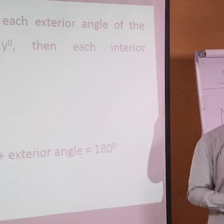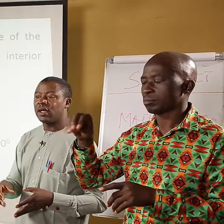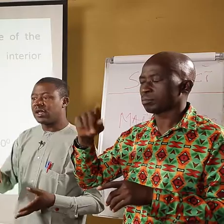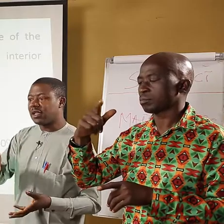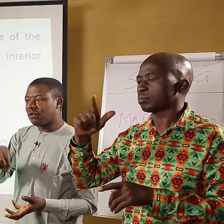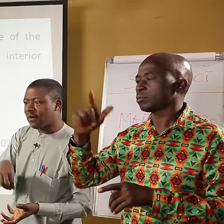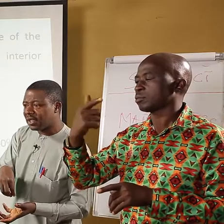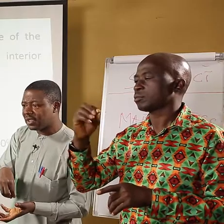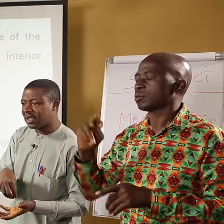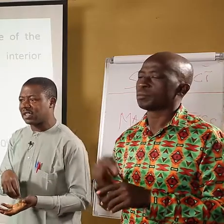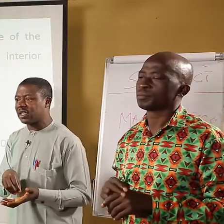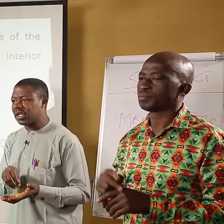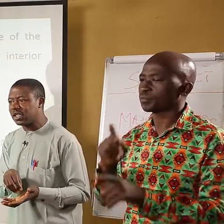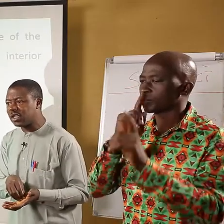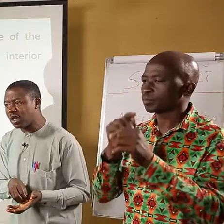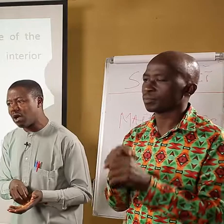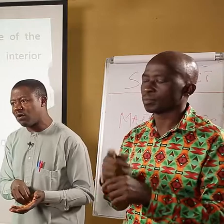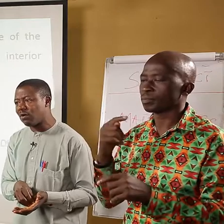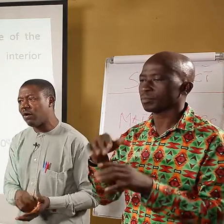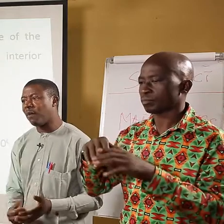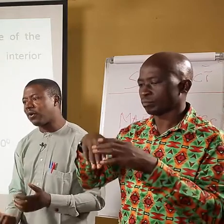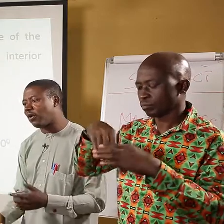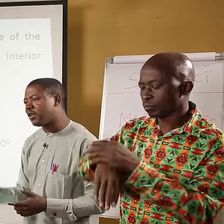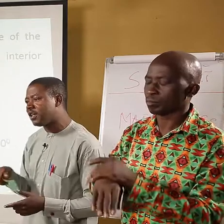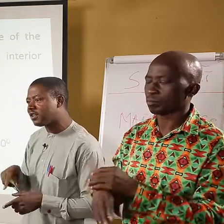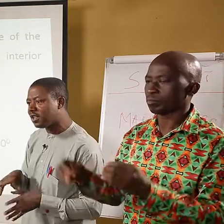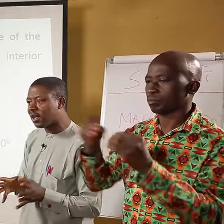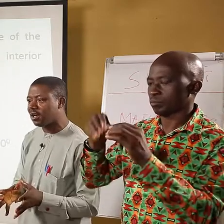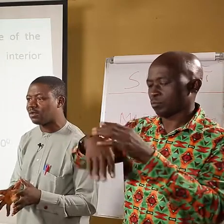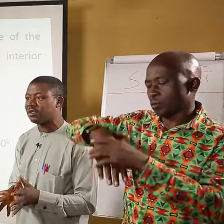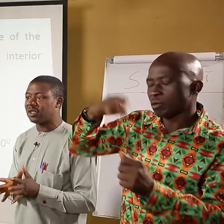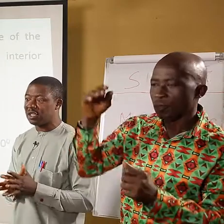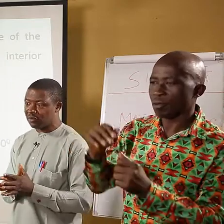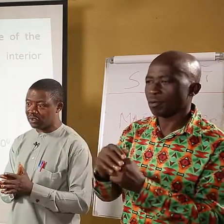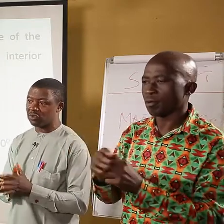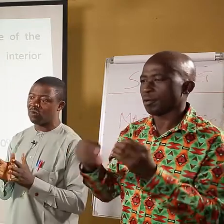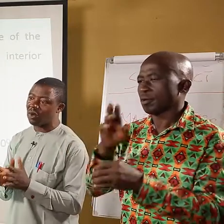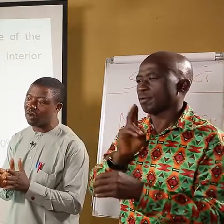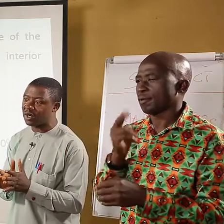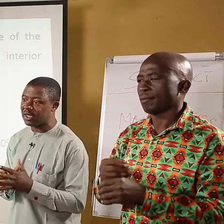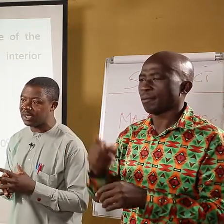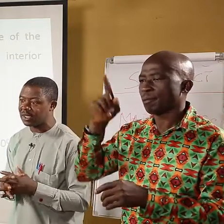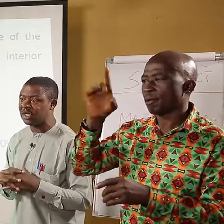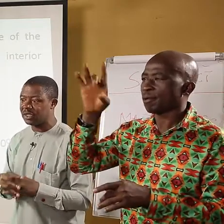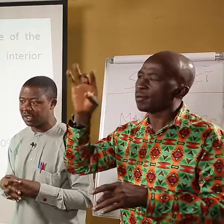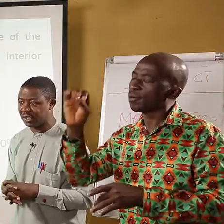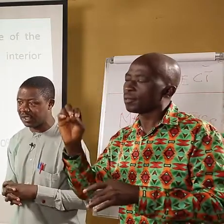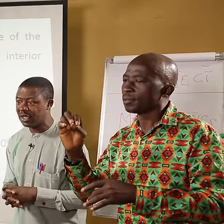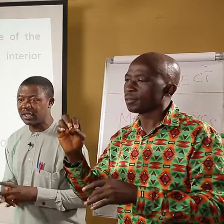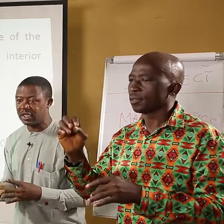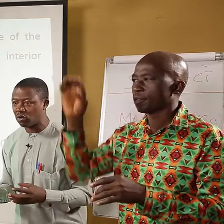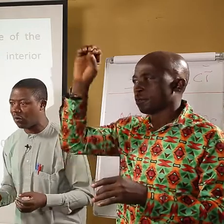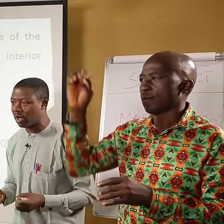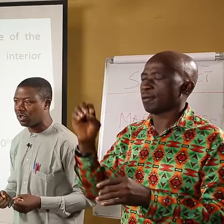Now, the fact that the interior angle plus the exterior angle give us 180